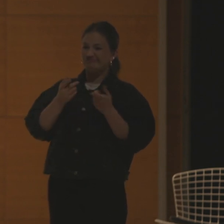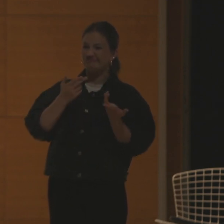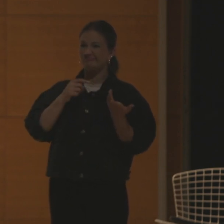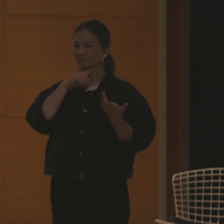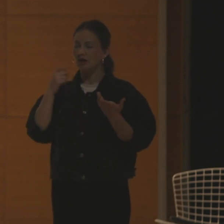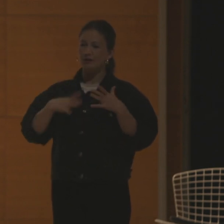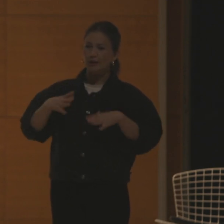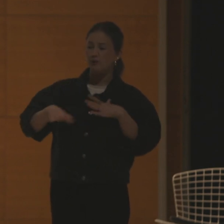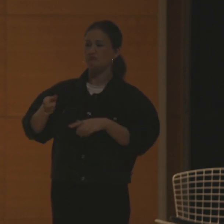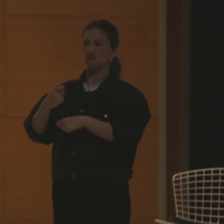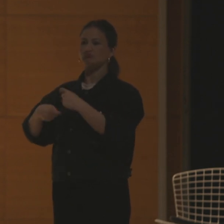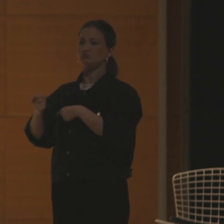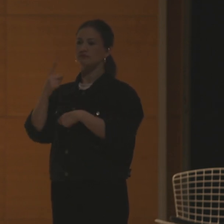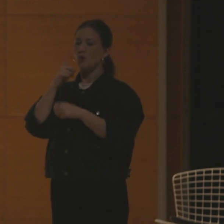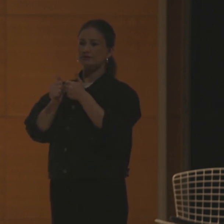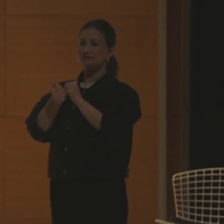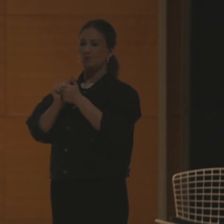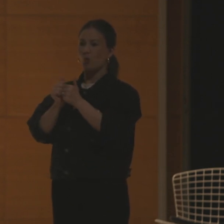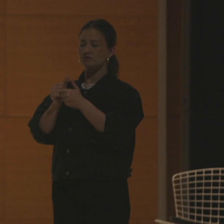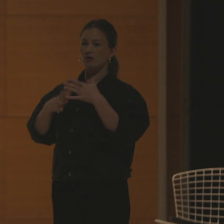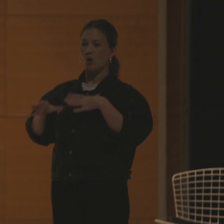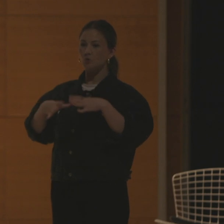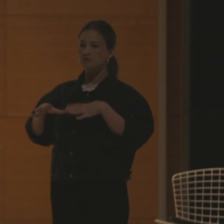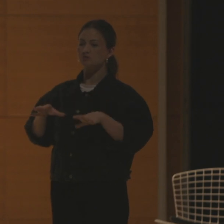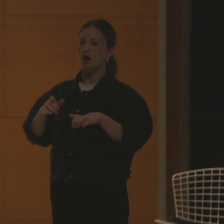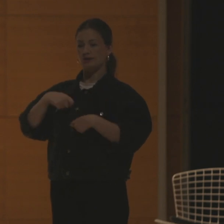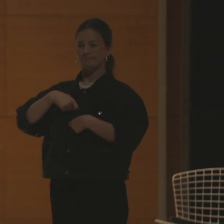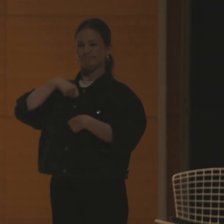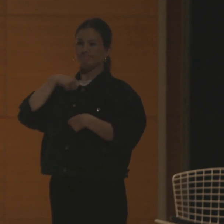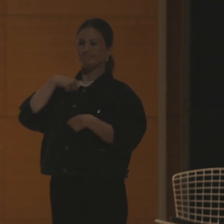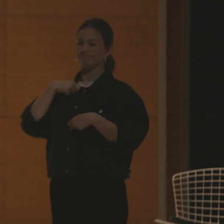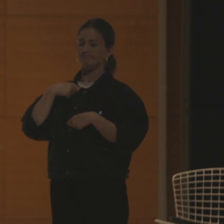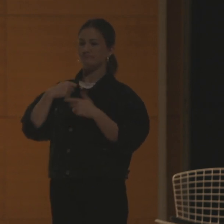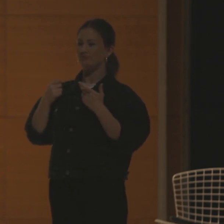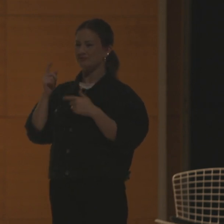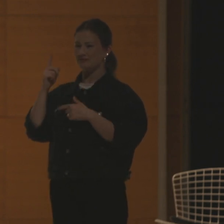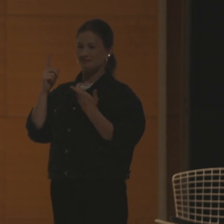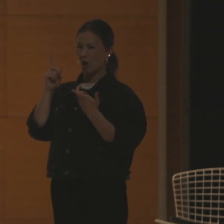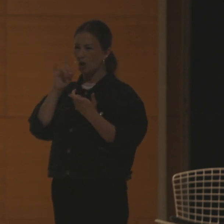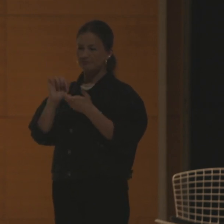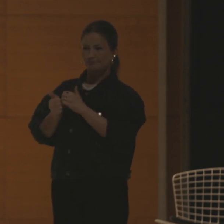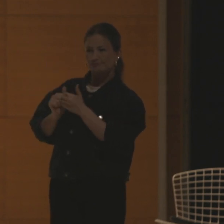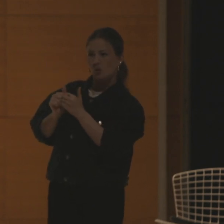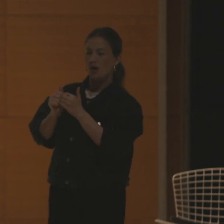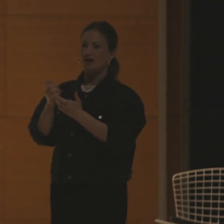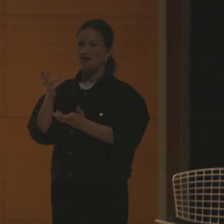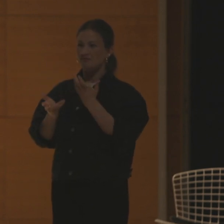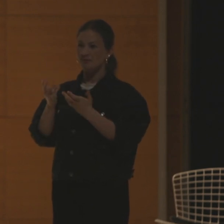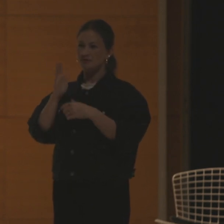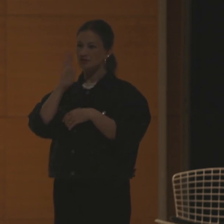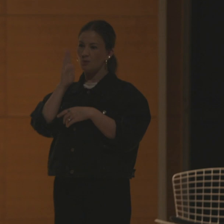gear and her spandex pants and fleece half zips. She looked sporty and self-possessed, the type of woman who might race up a